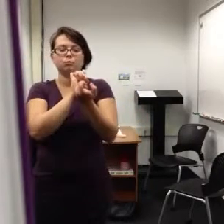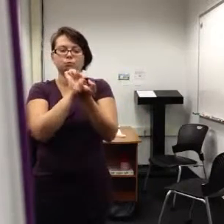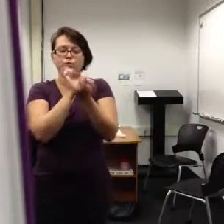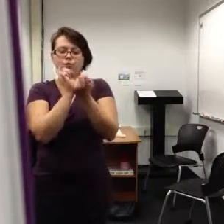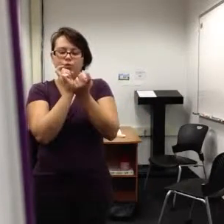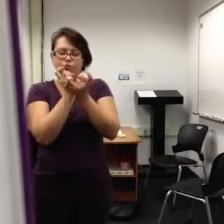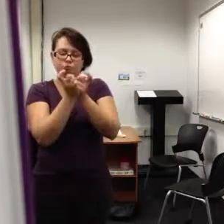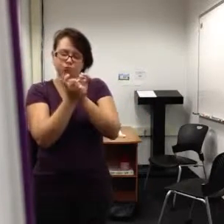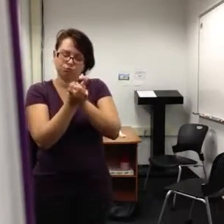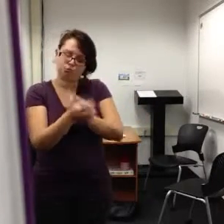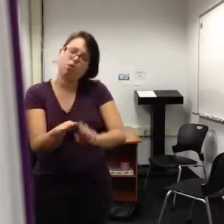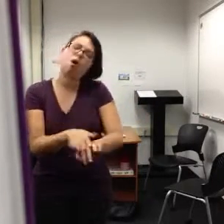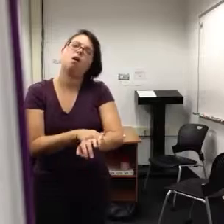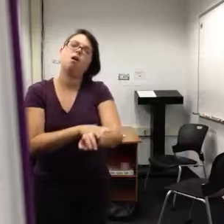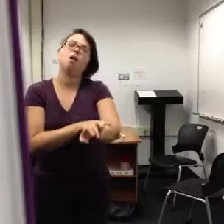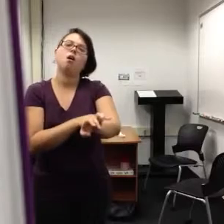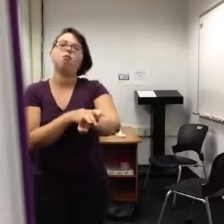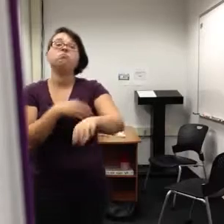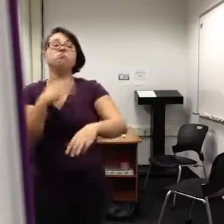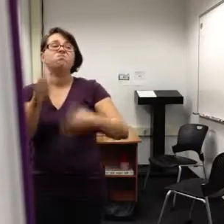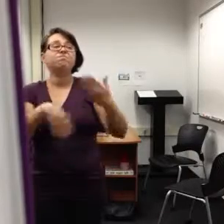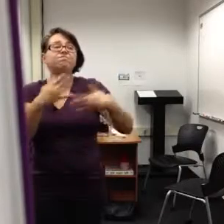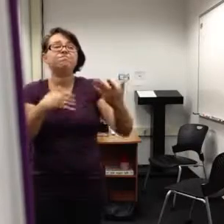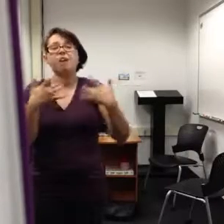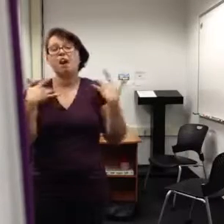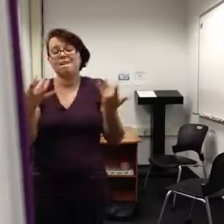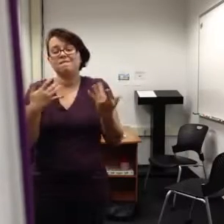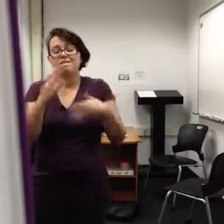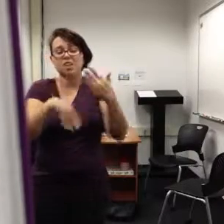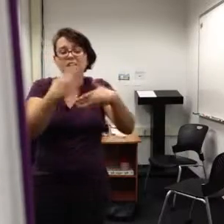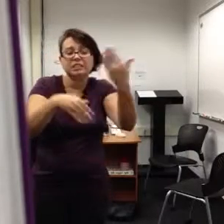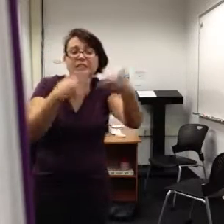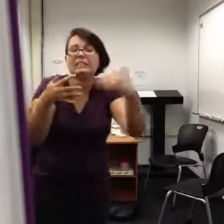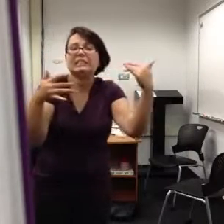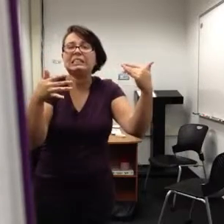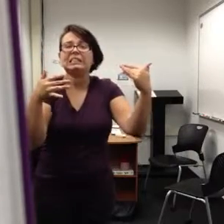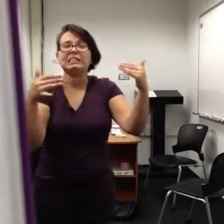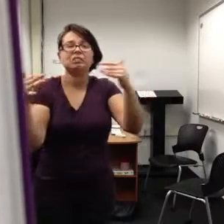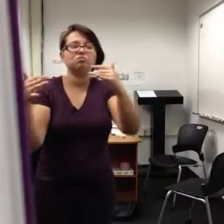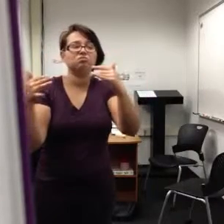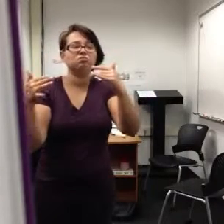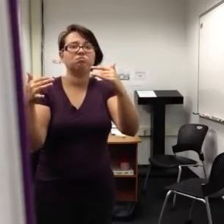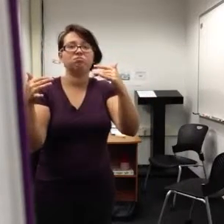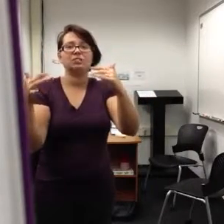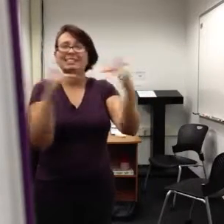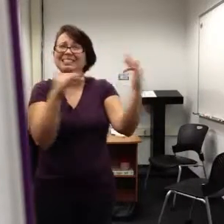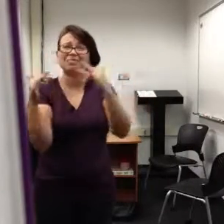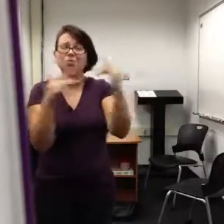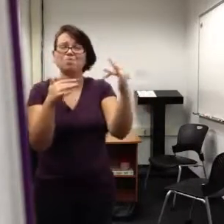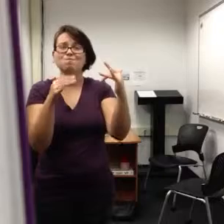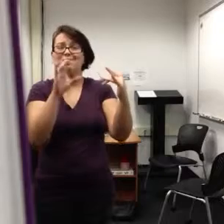Certainly the events leading up to the Civil War didn't happen at one time. But the fact is that the South was still